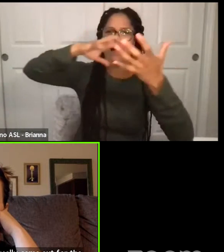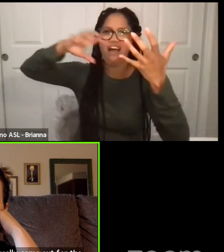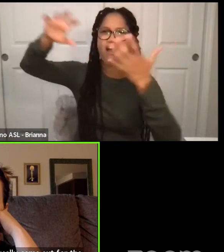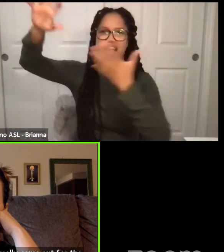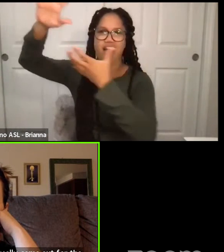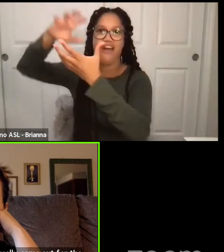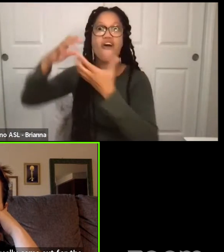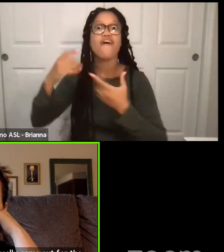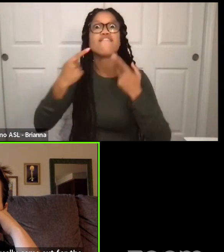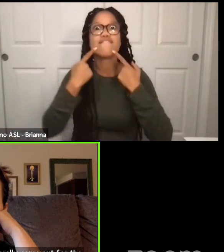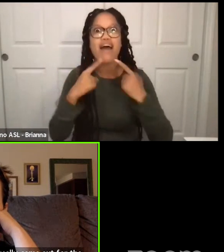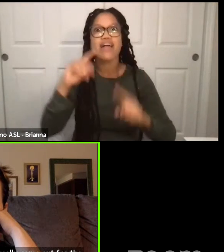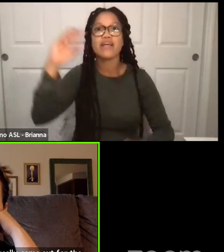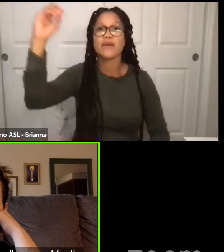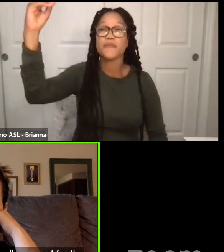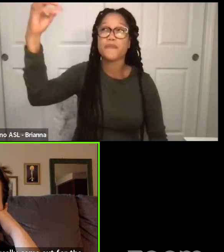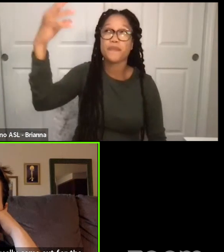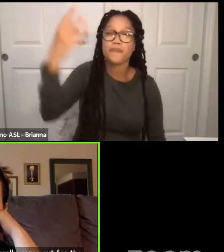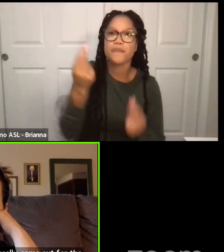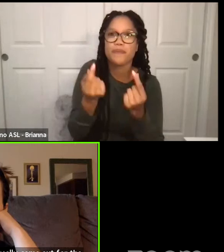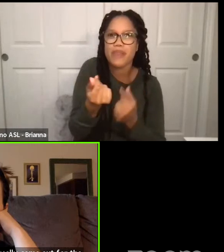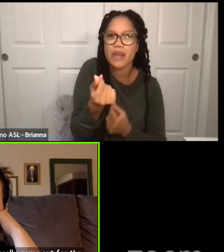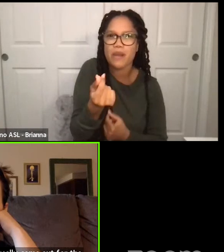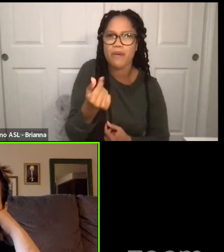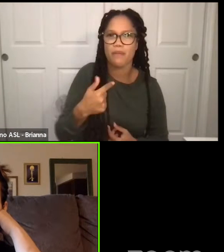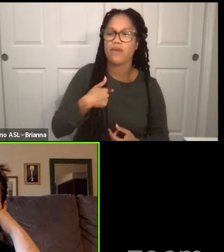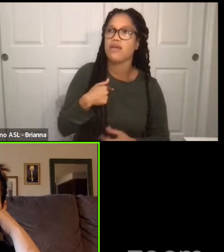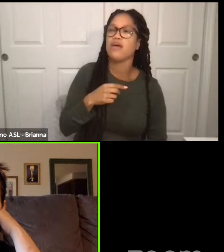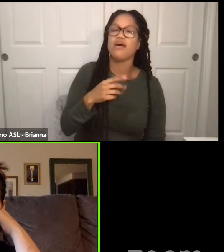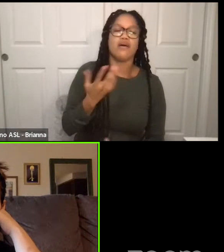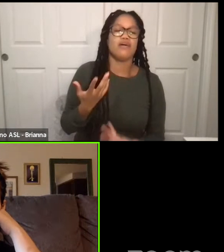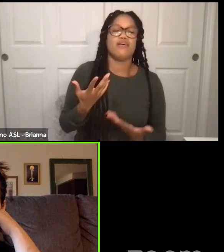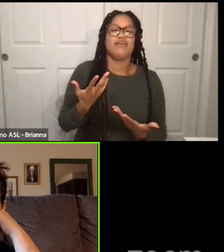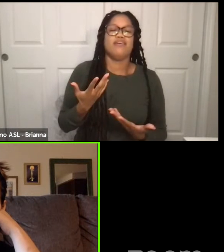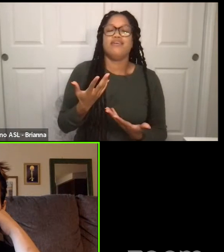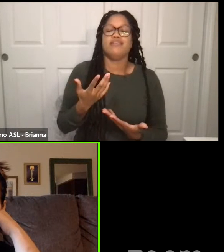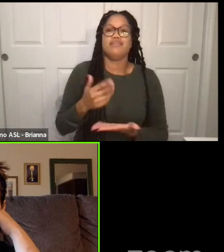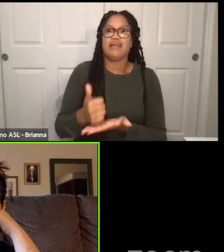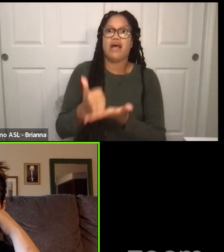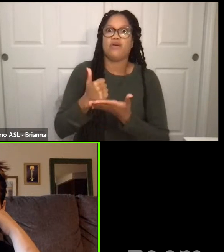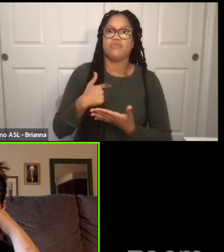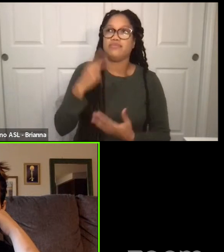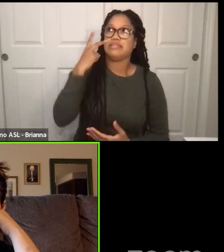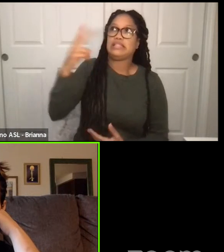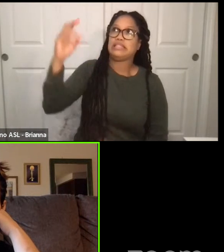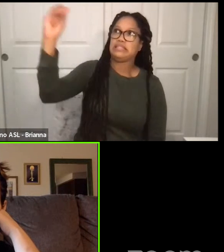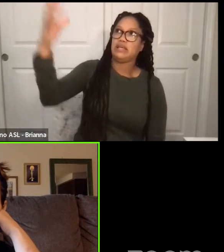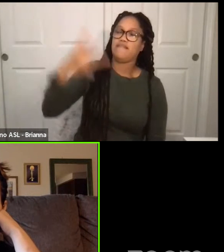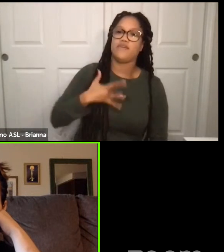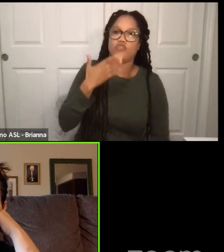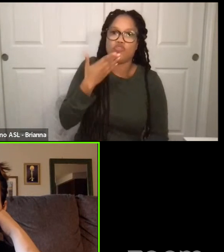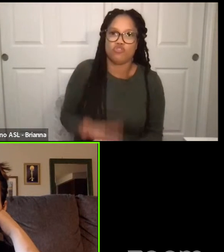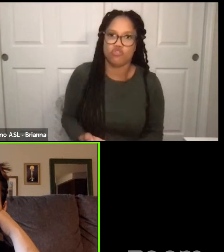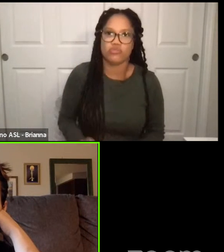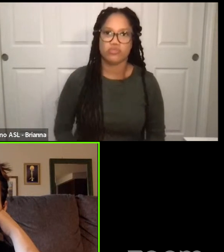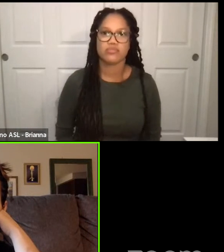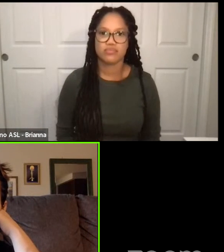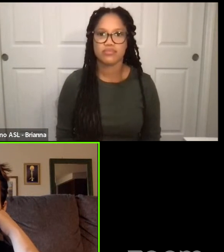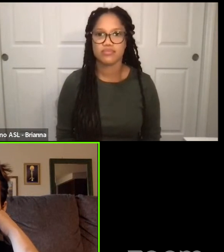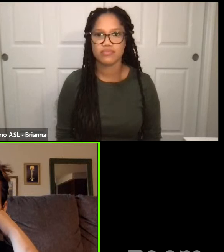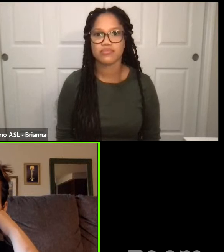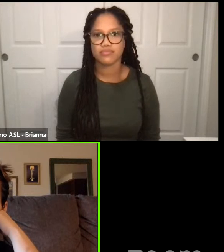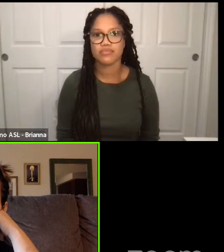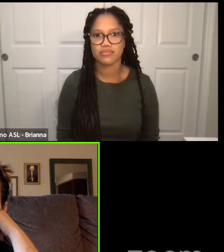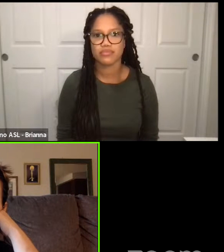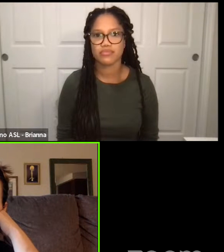And that's, helping remind me, that even, we